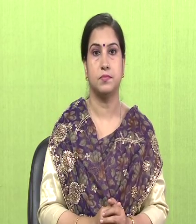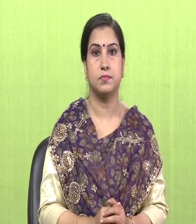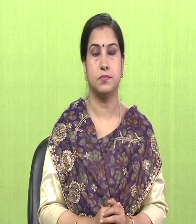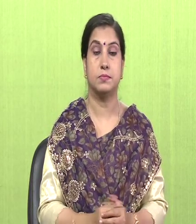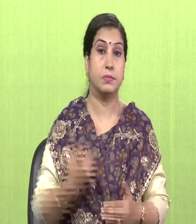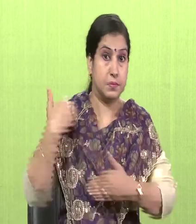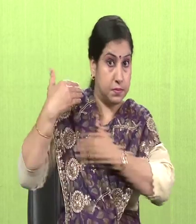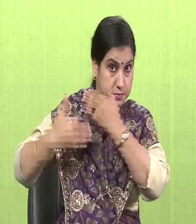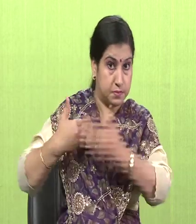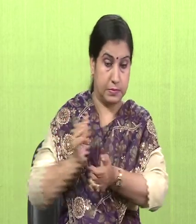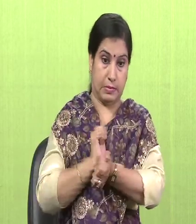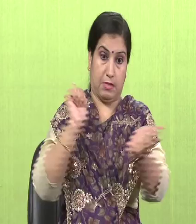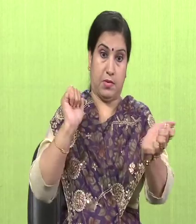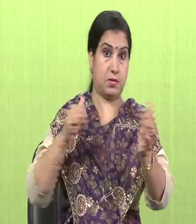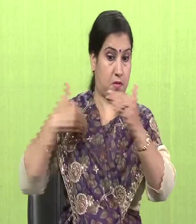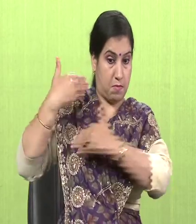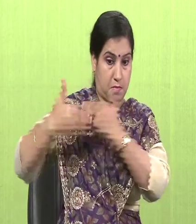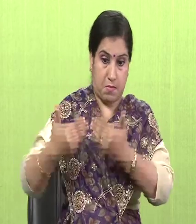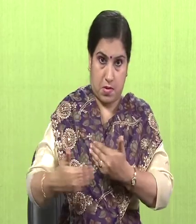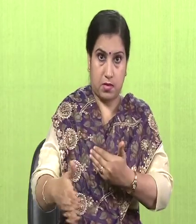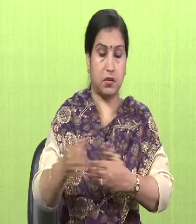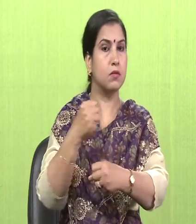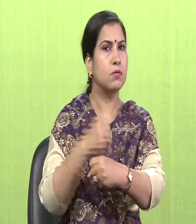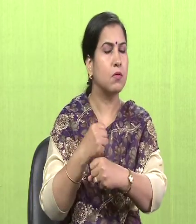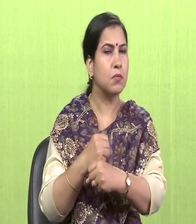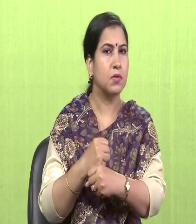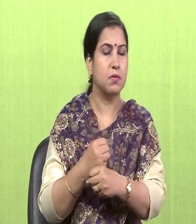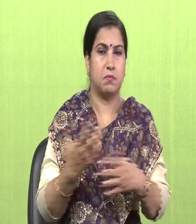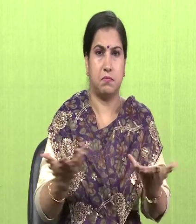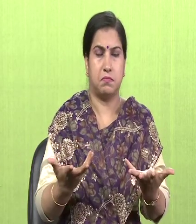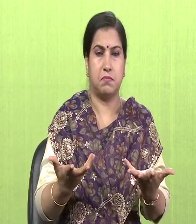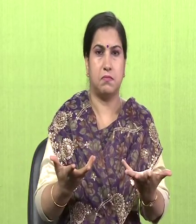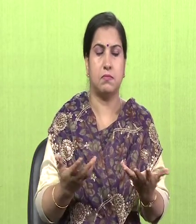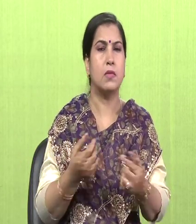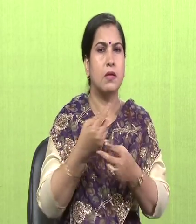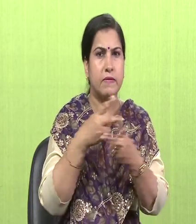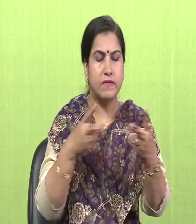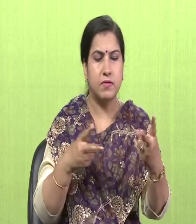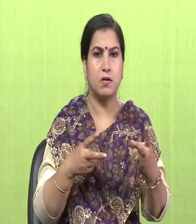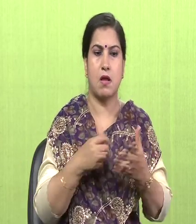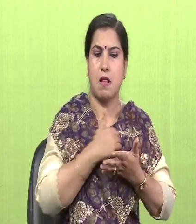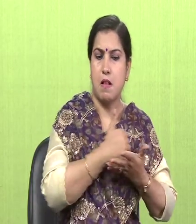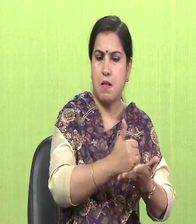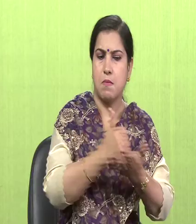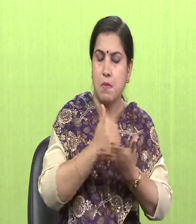Since independence, the government has taken many steps